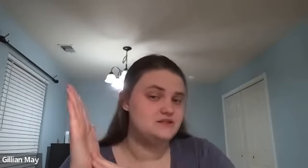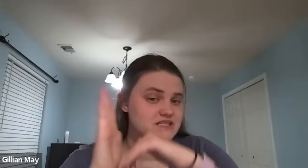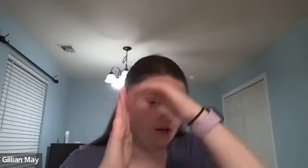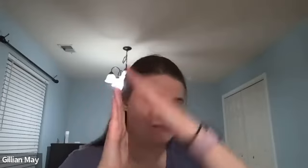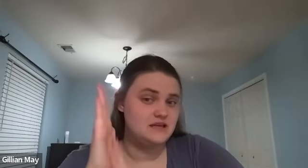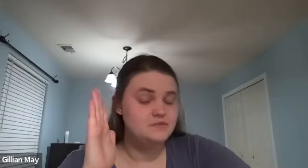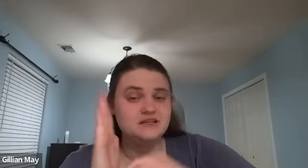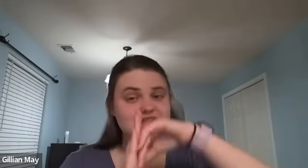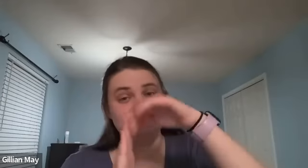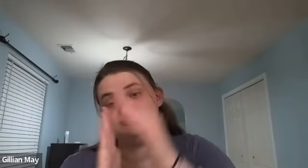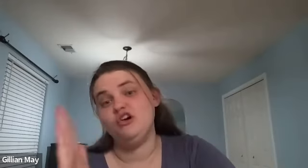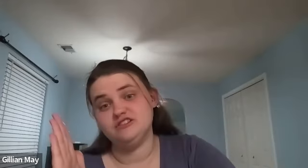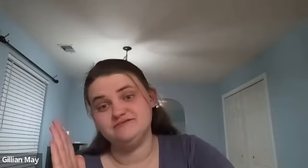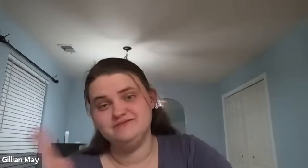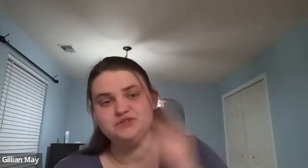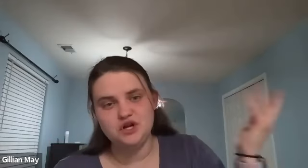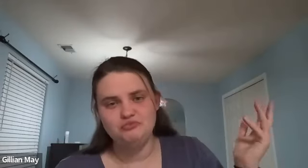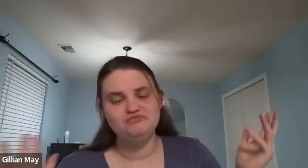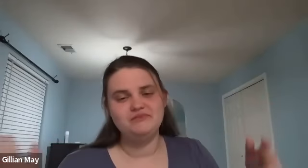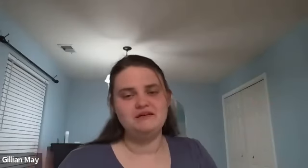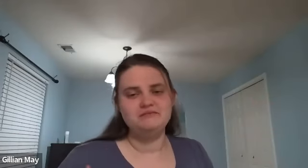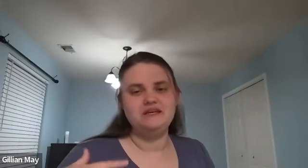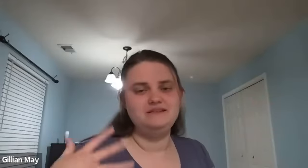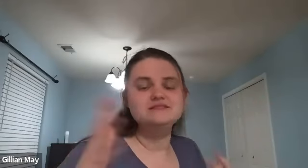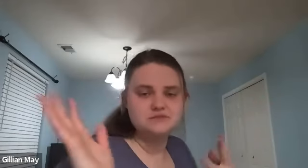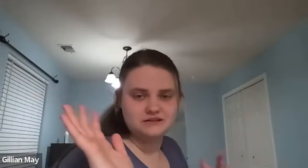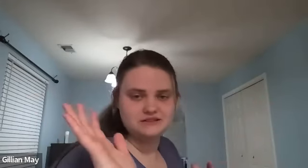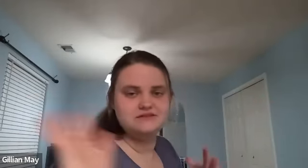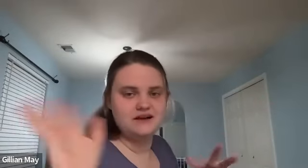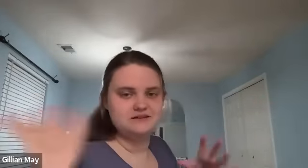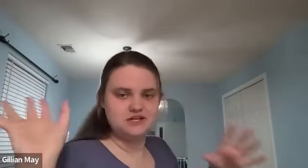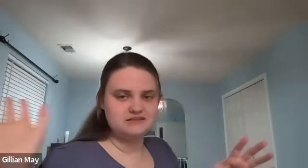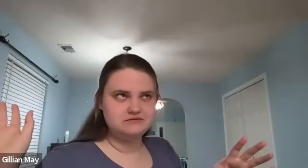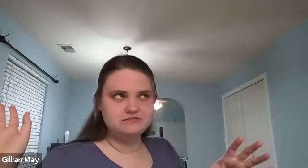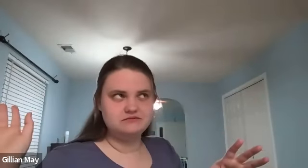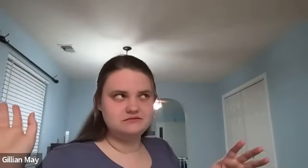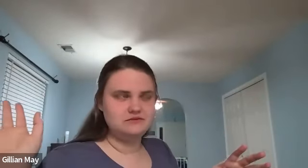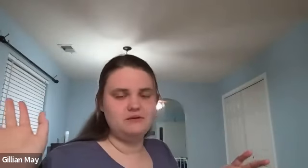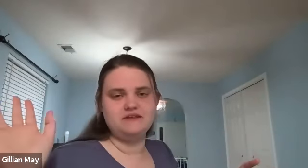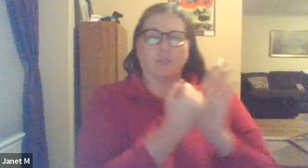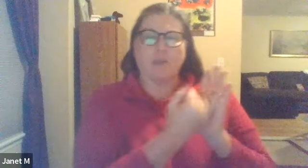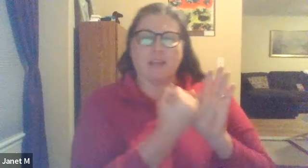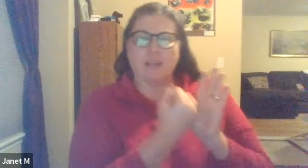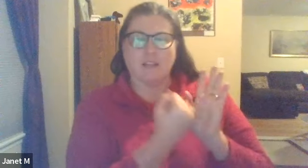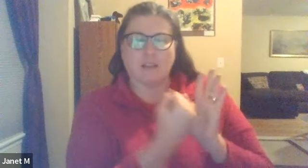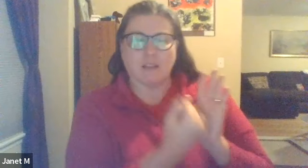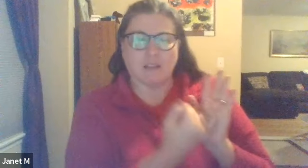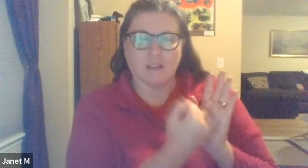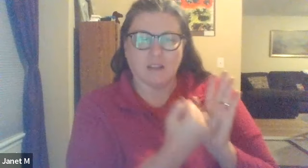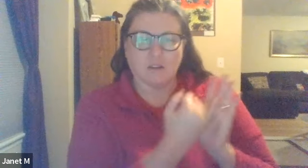I said I'll accept, because that is still art. You know, being subjective, not objective. Did you go this way again? So you